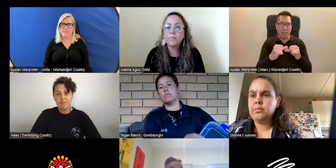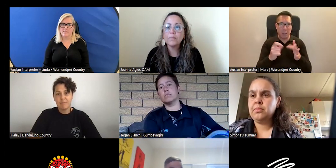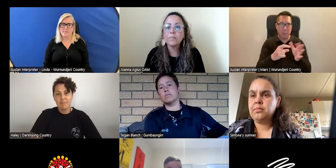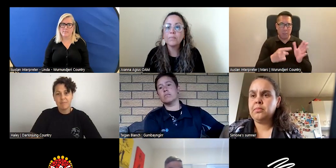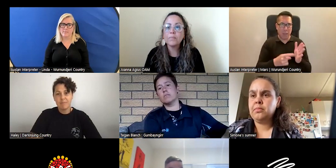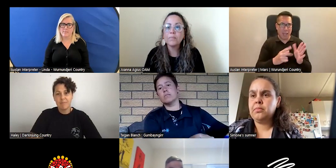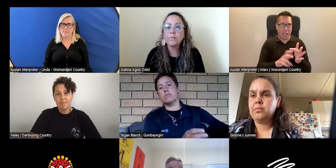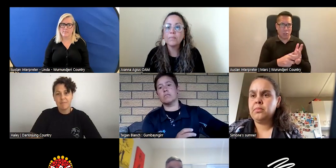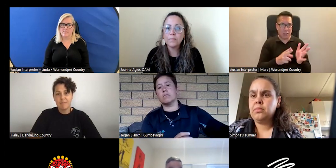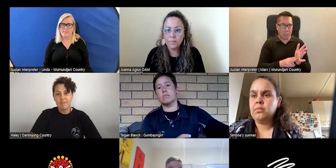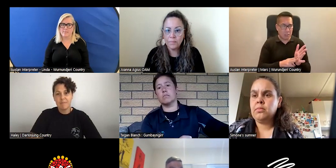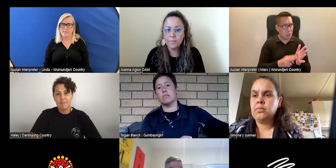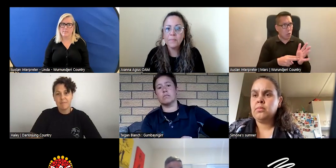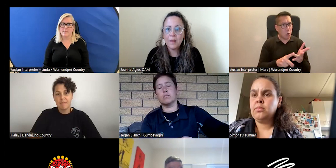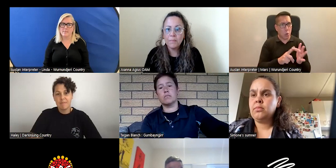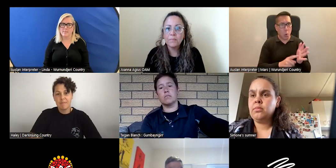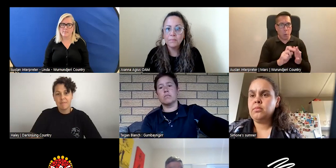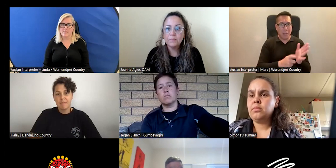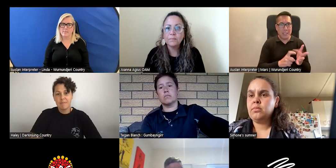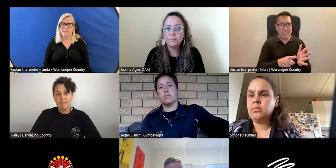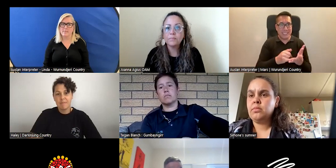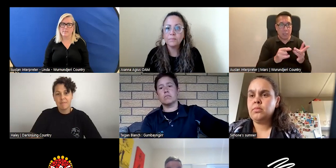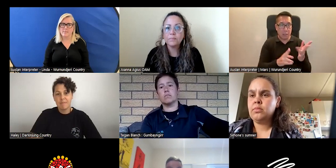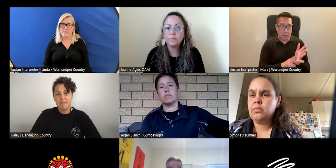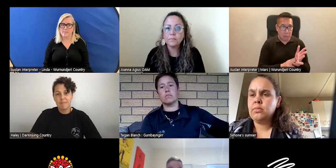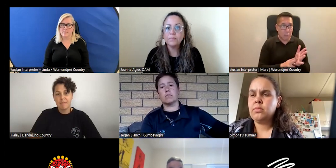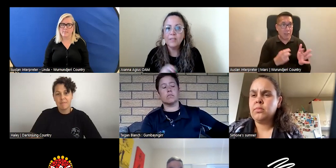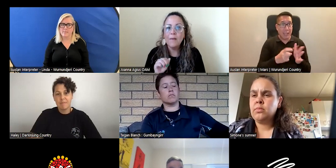Noel Pearson, ex-Federal Affairs Minister Ken Wyatt,